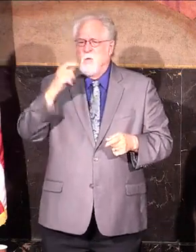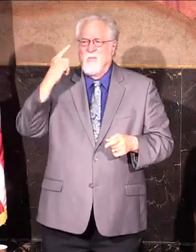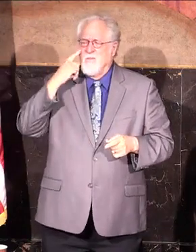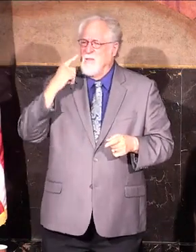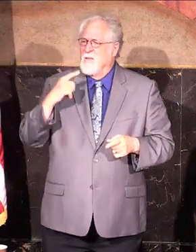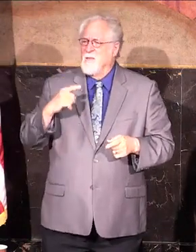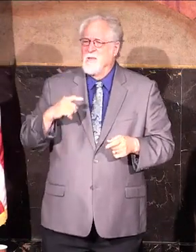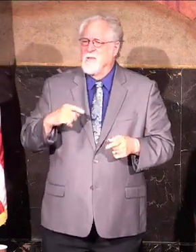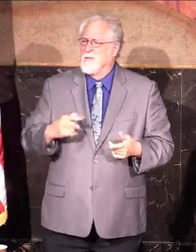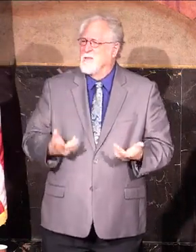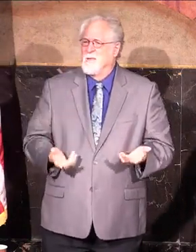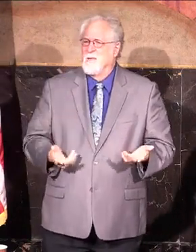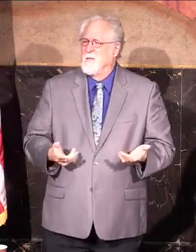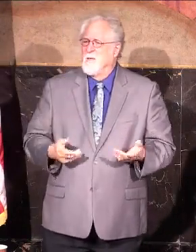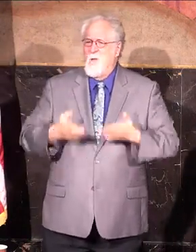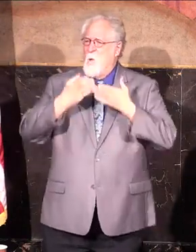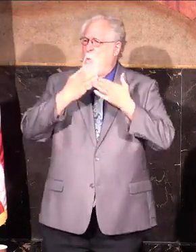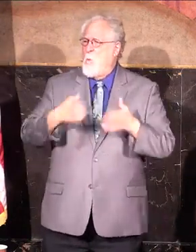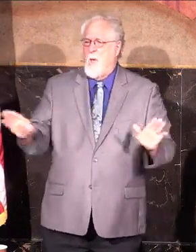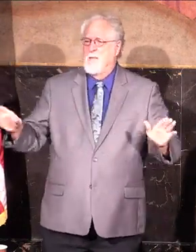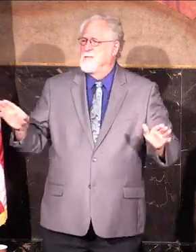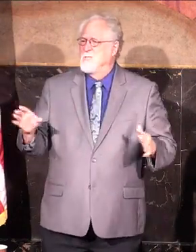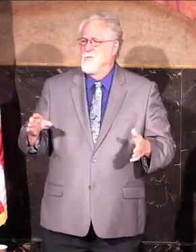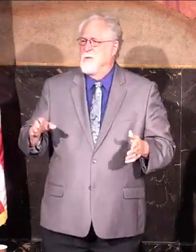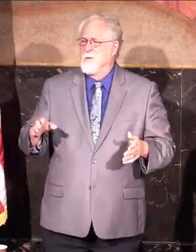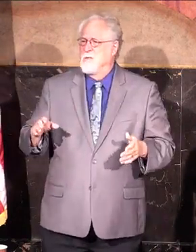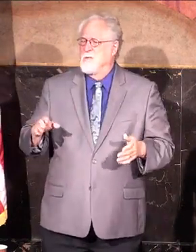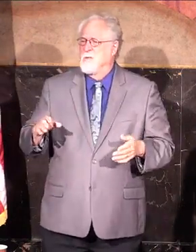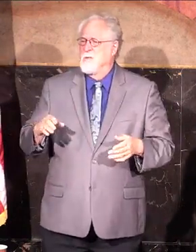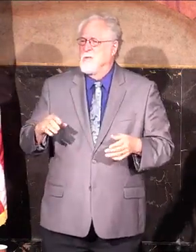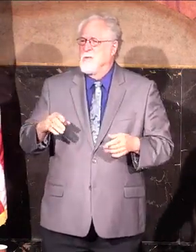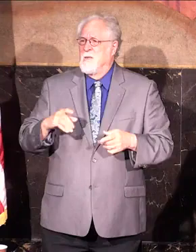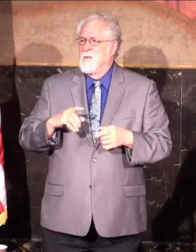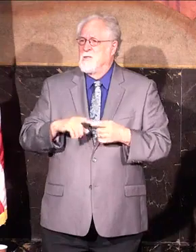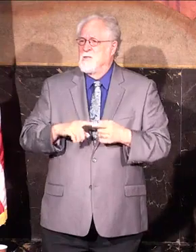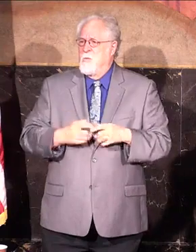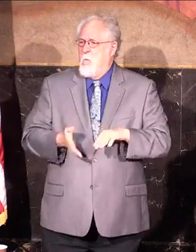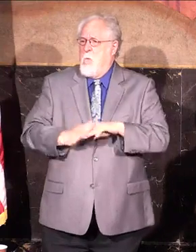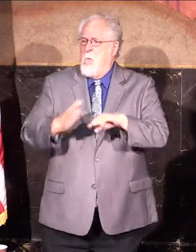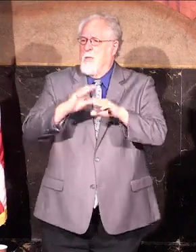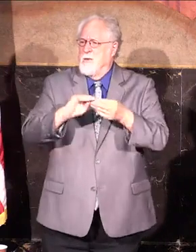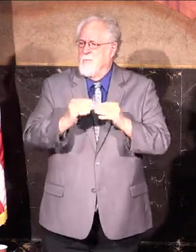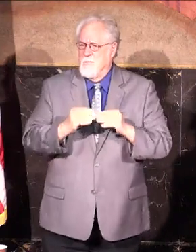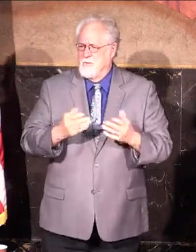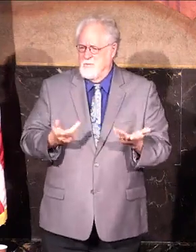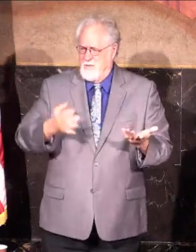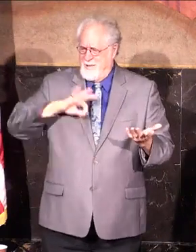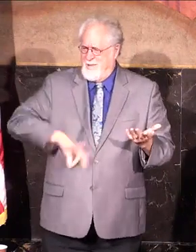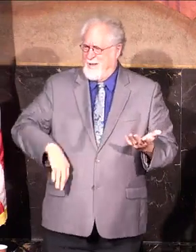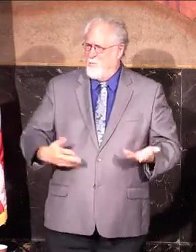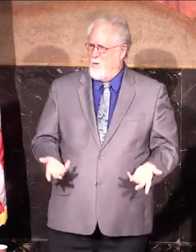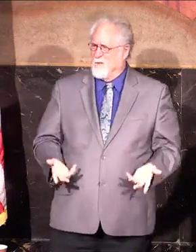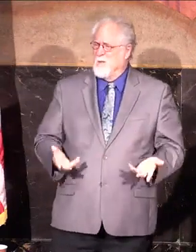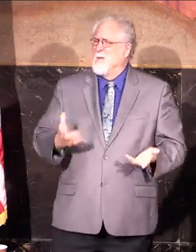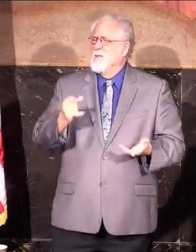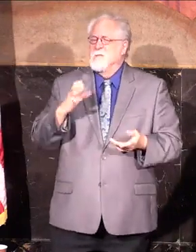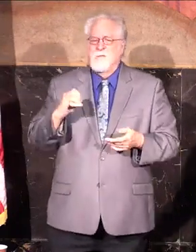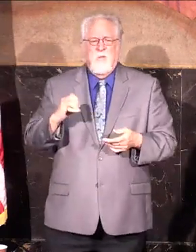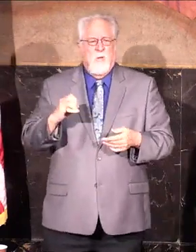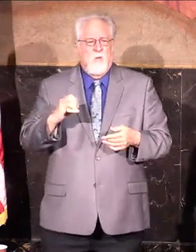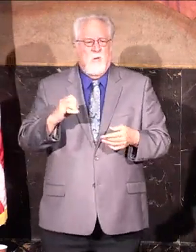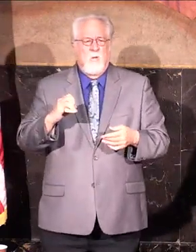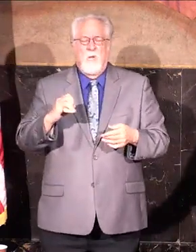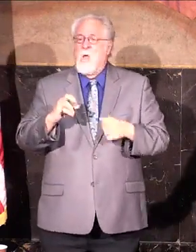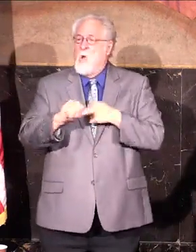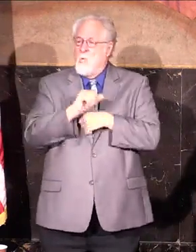is a widespread effort to raise numbers. We certainly have nothing to gain from that. What there is a risk